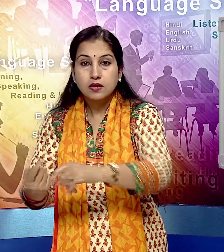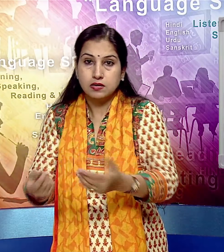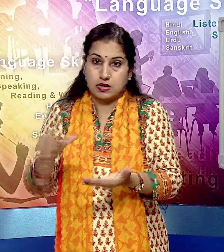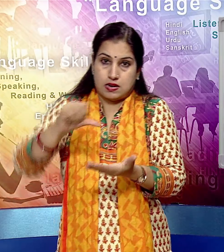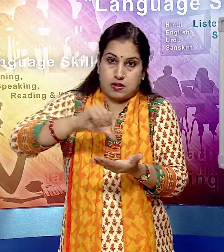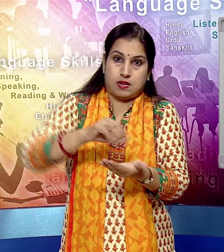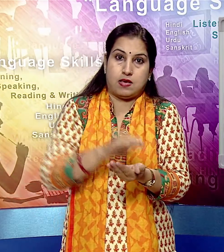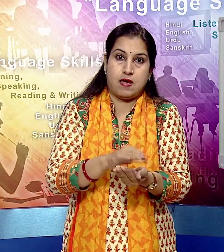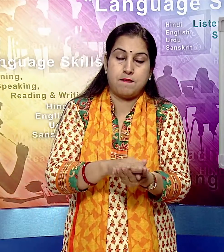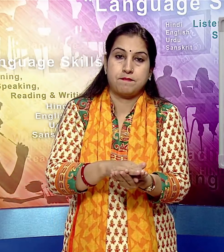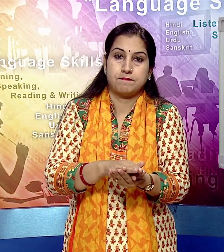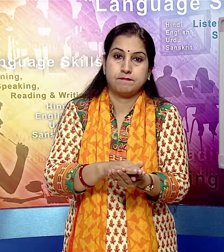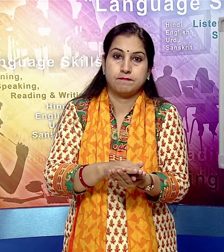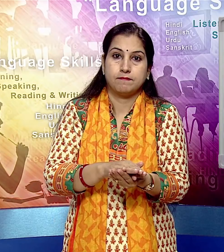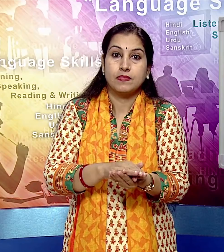prevent decomposition of oil.